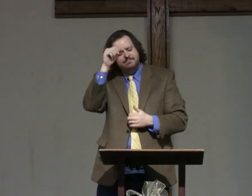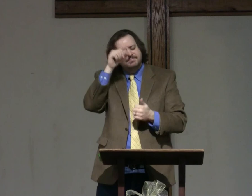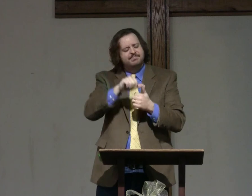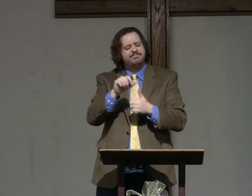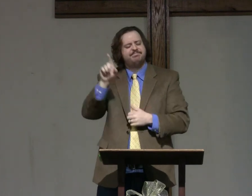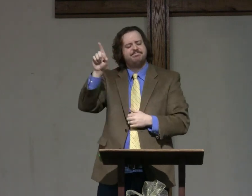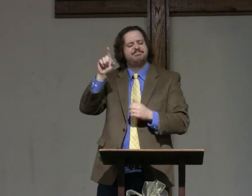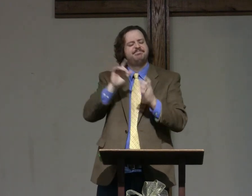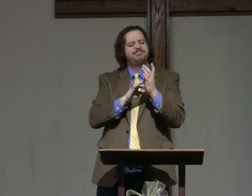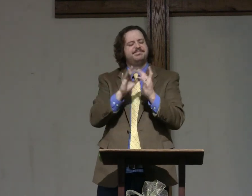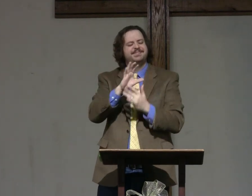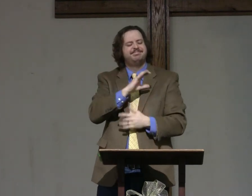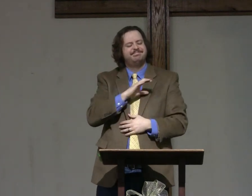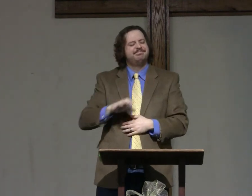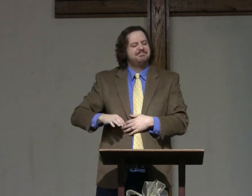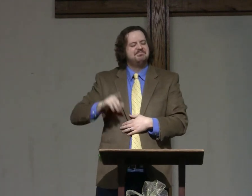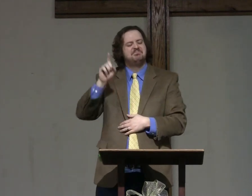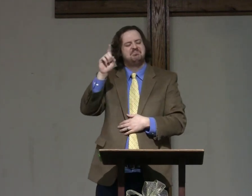you will reach out to them.